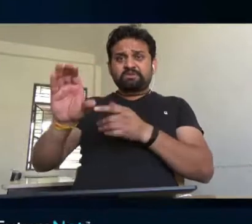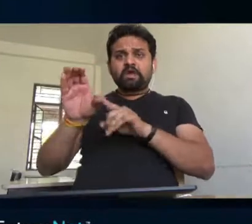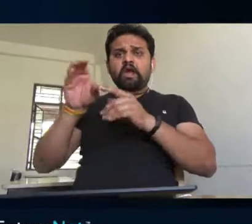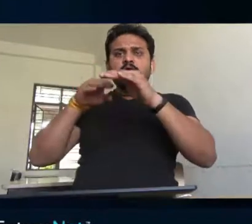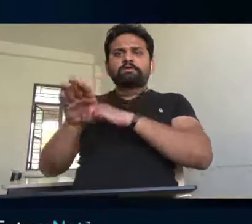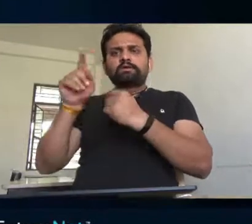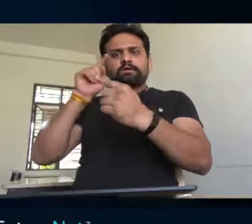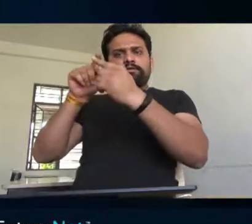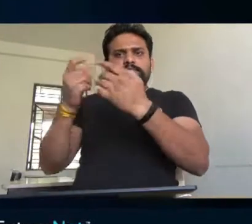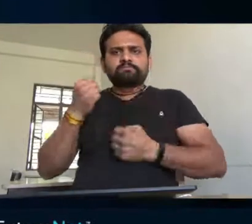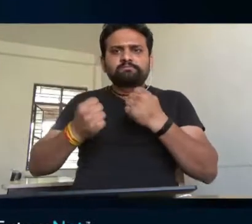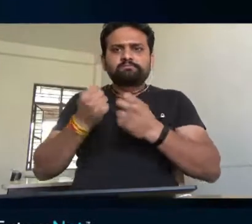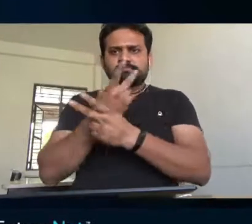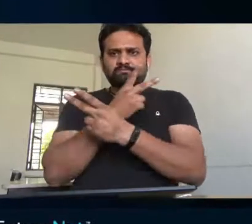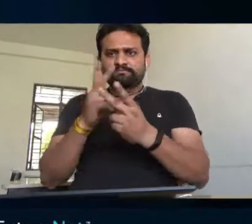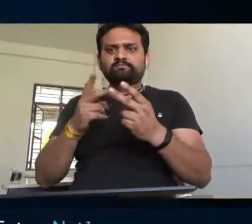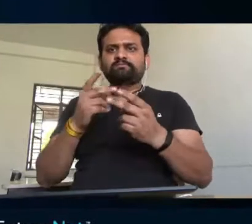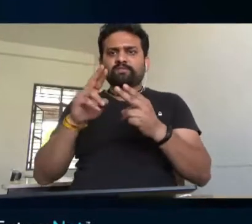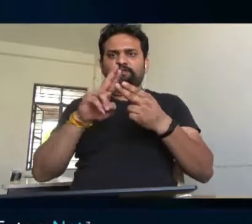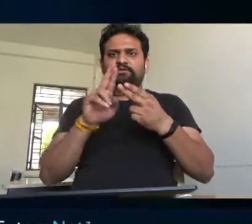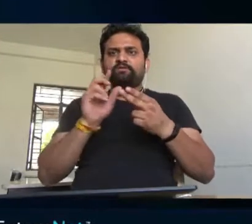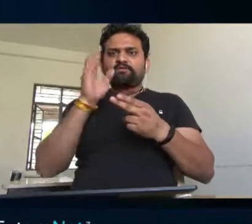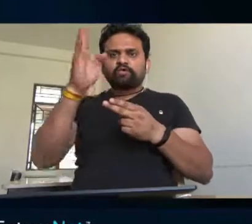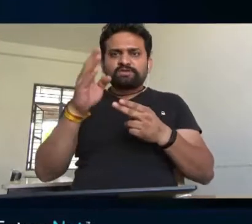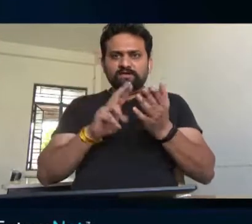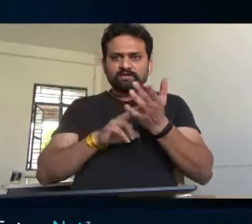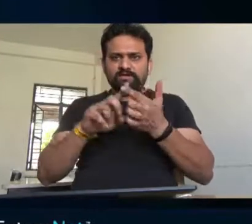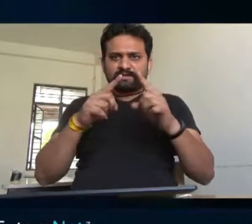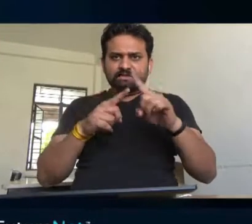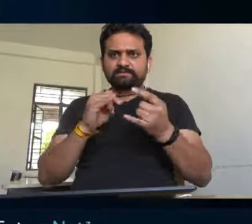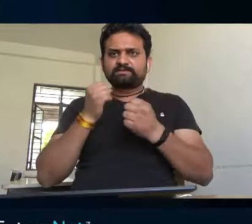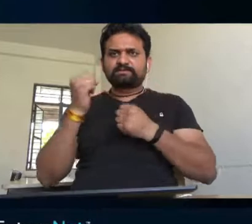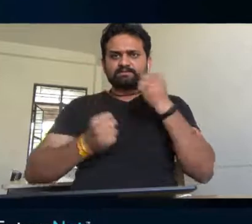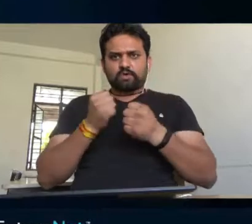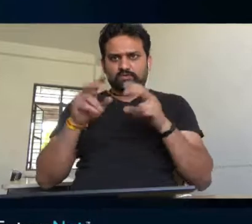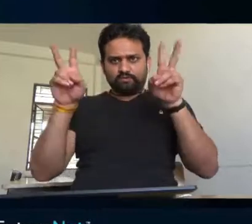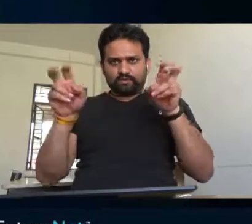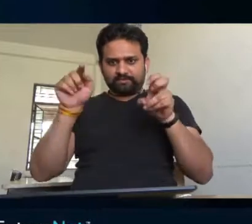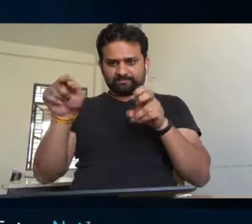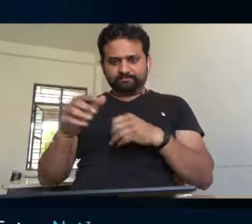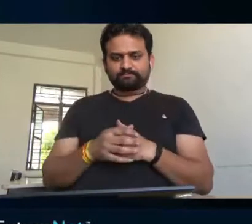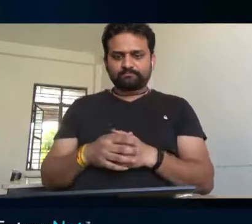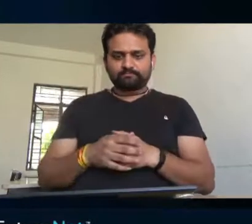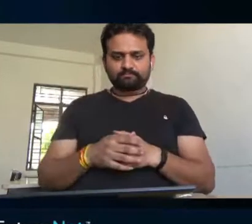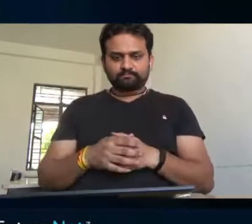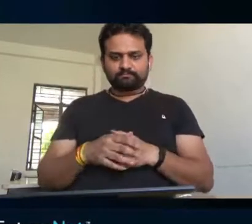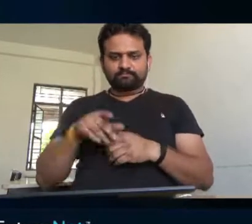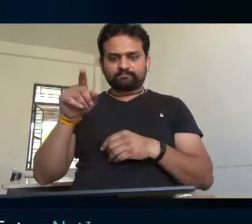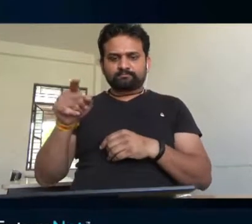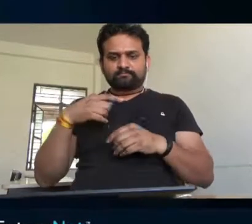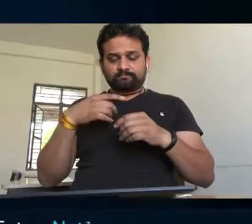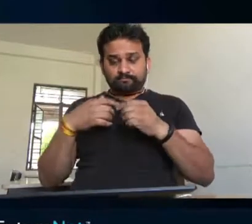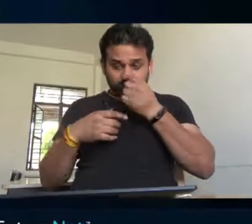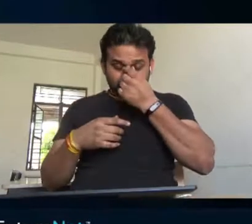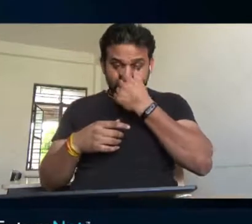business. But that's what I want to tell you now. That is fantastic for the presentations too, because we invest now a